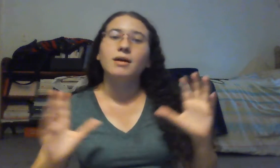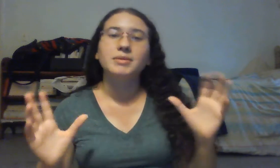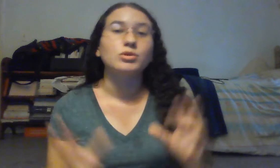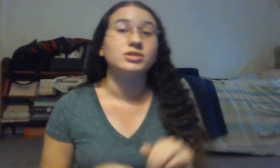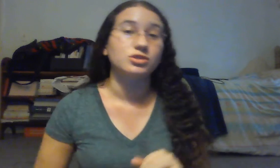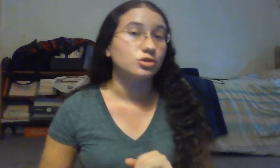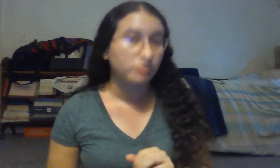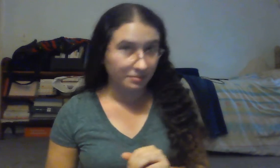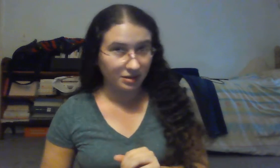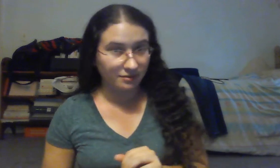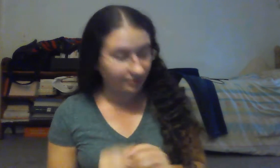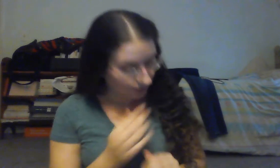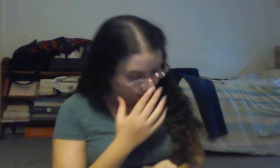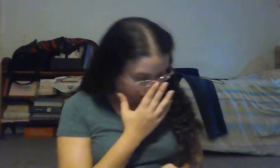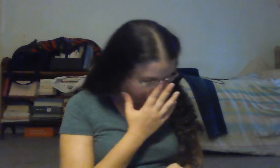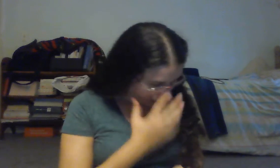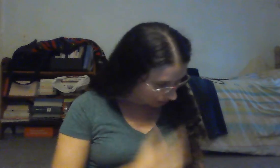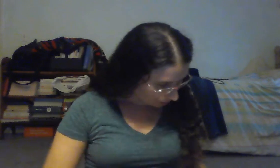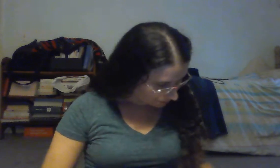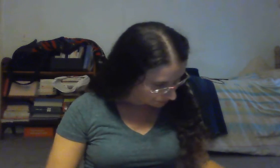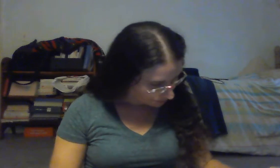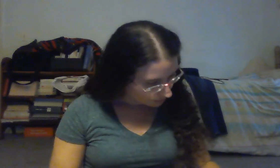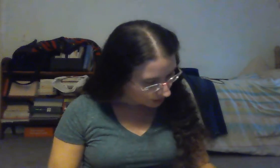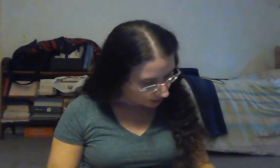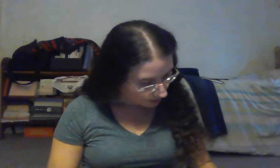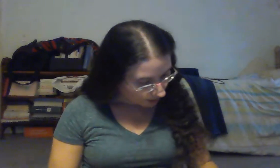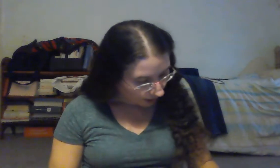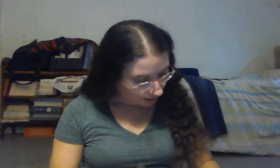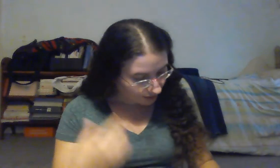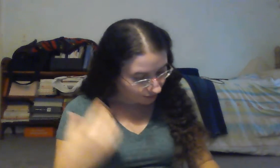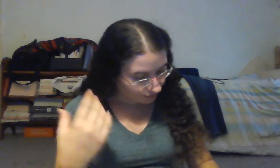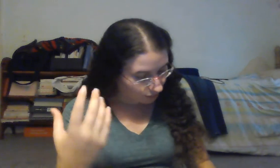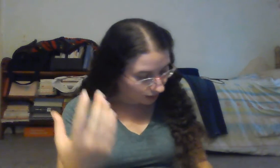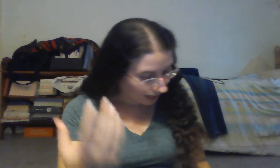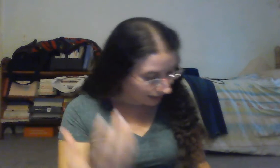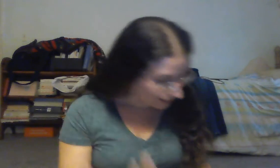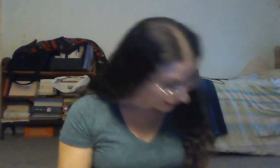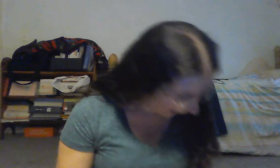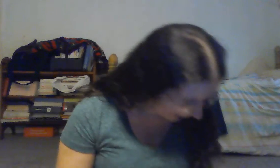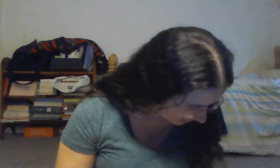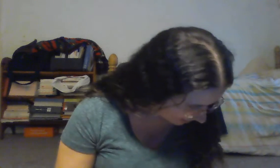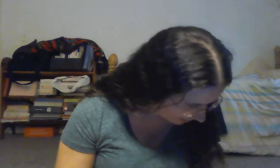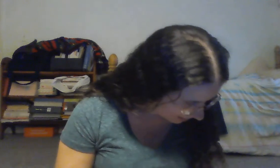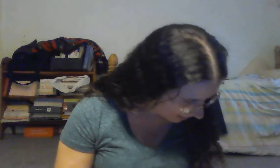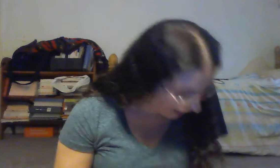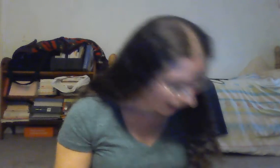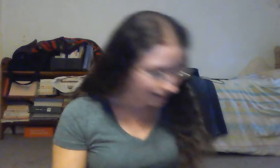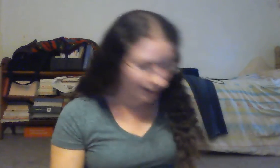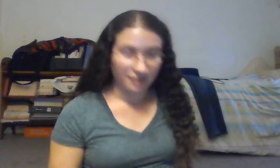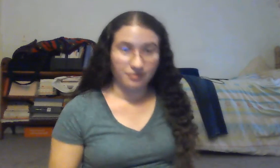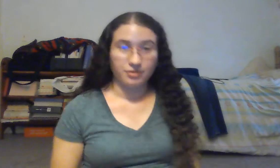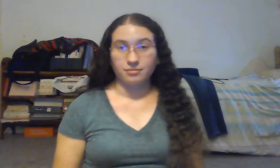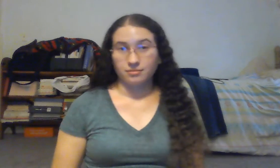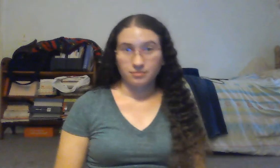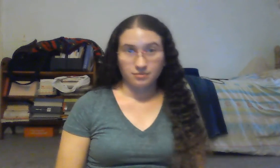bit more descriptive. Right? So, I'll give you a glass. Glass I give you.